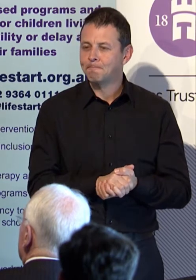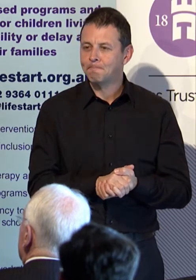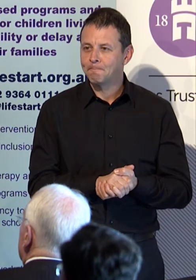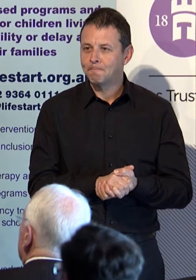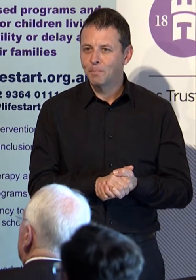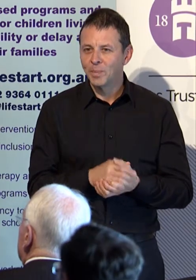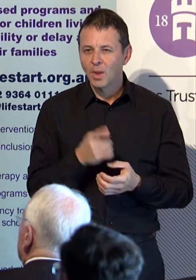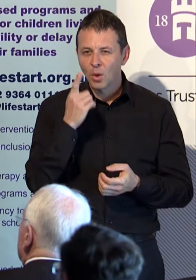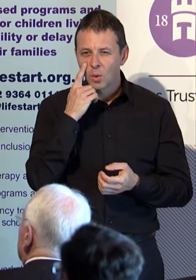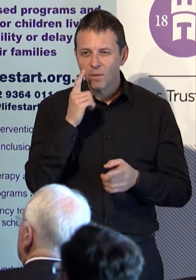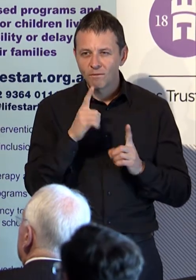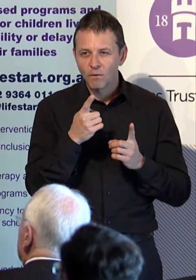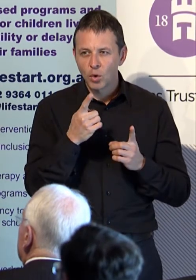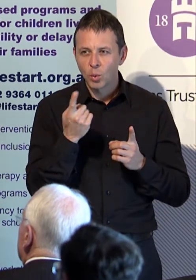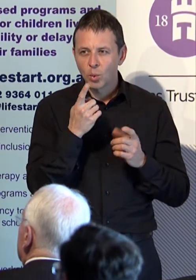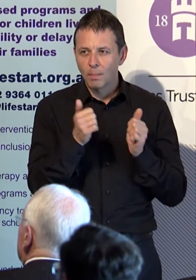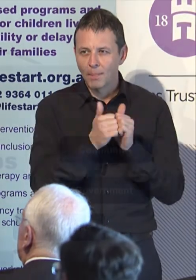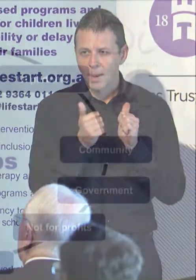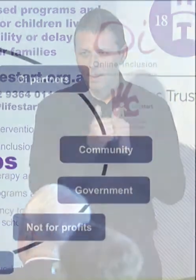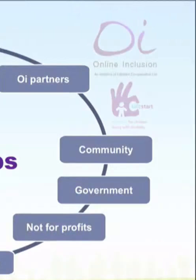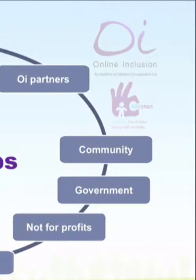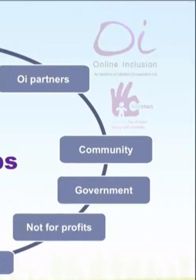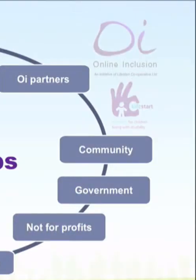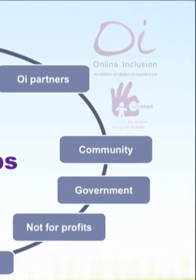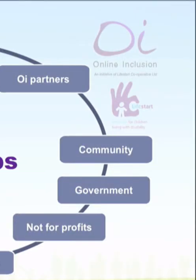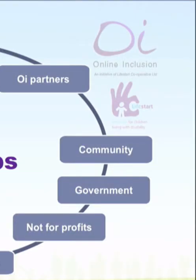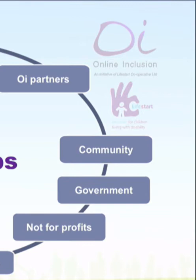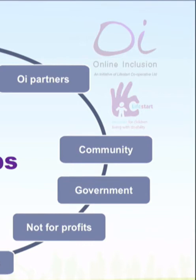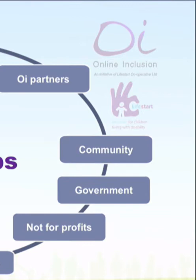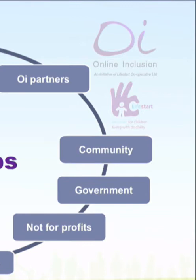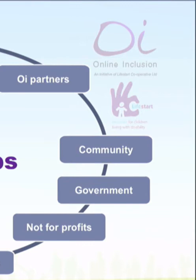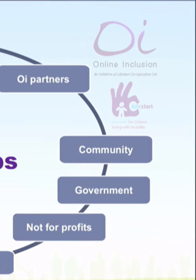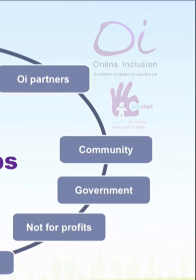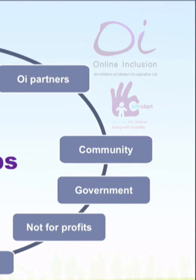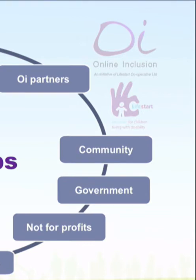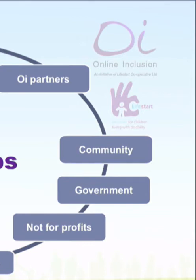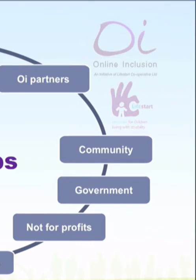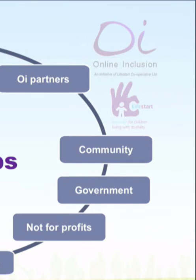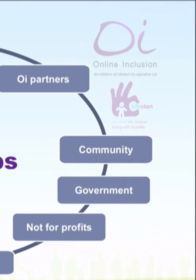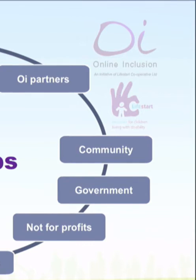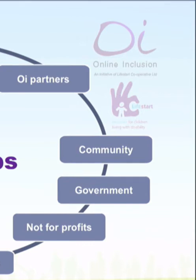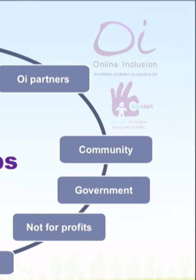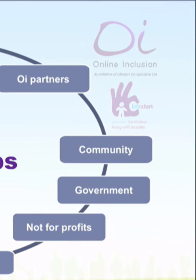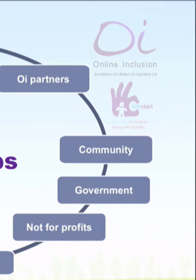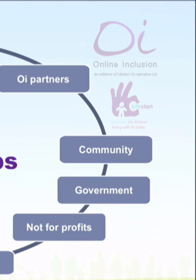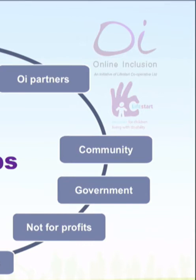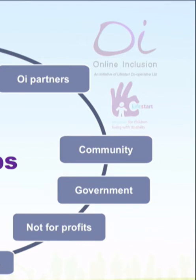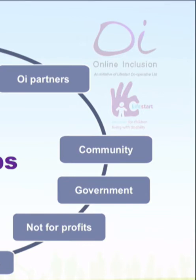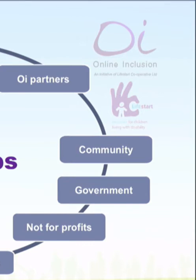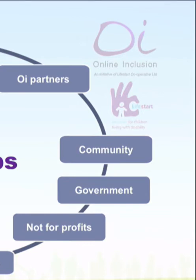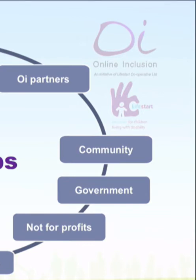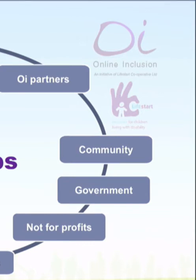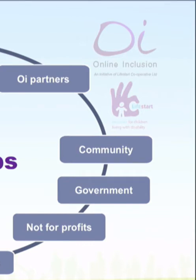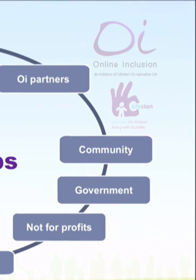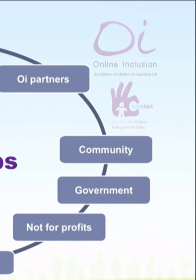We looked at our partnerships. We looked at the Trust Company, our OI partners. There's a number of... How many people are our OI partners are in the room